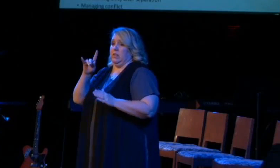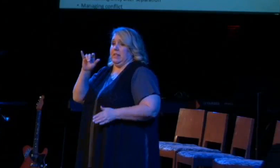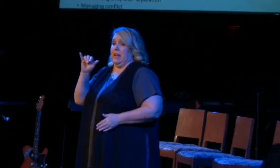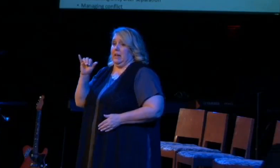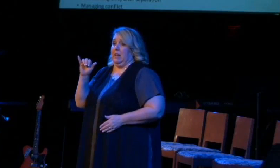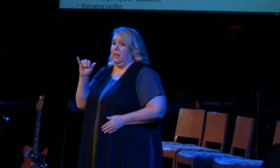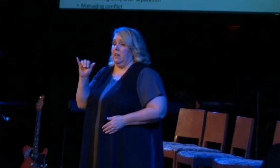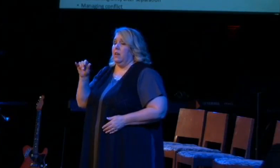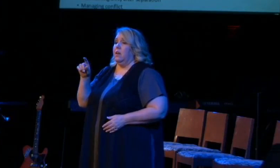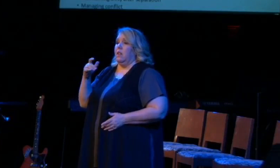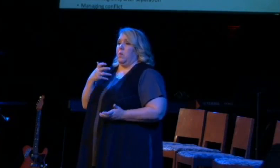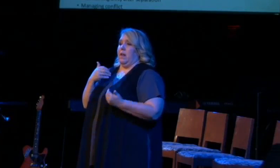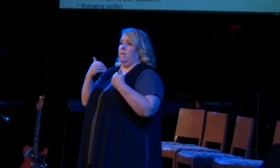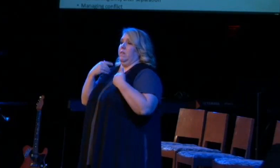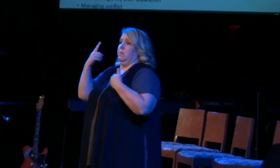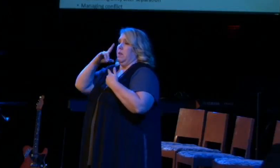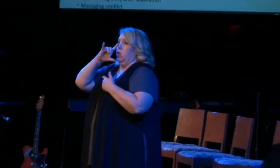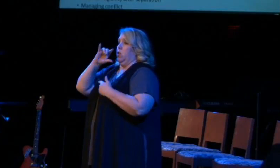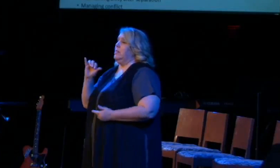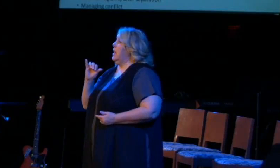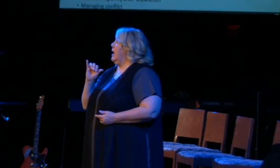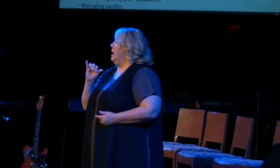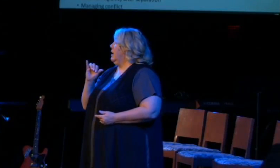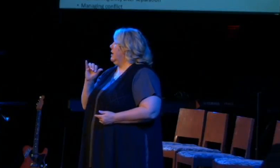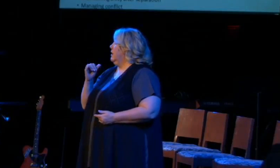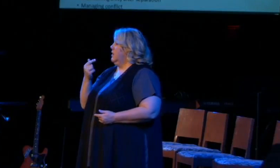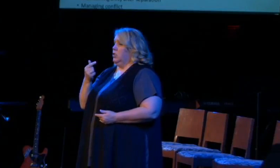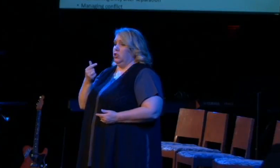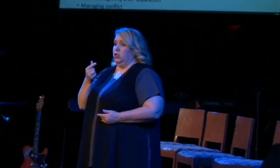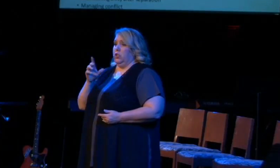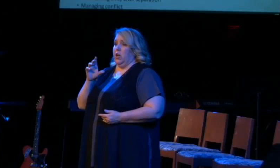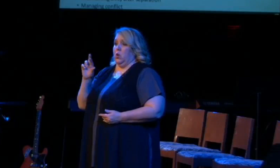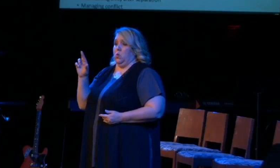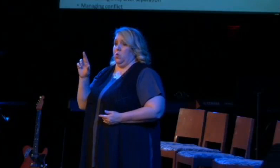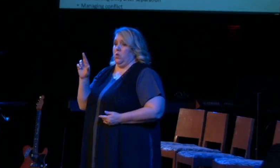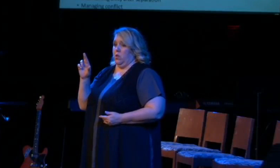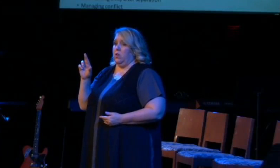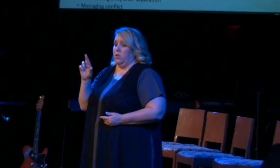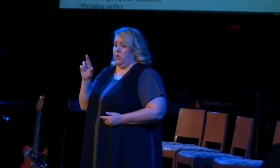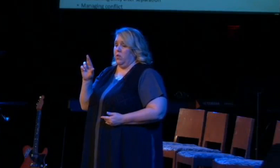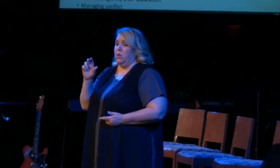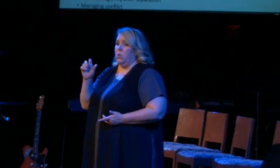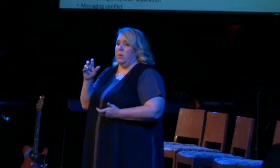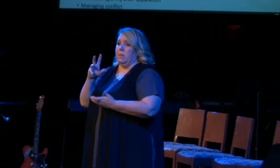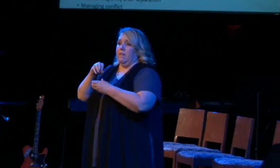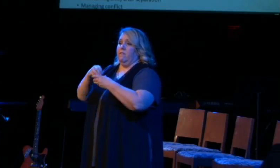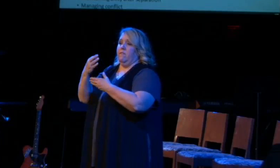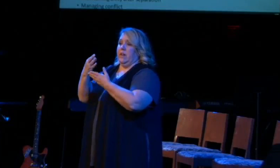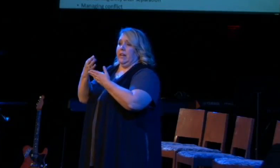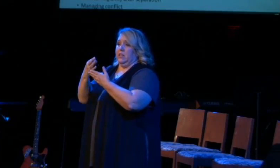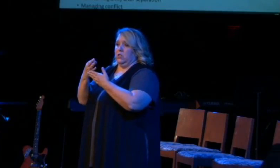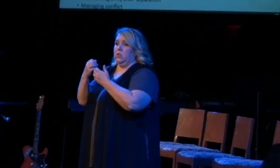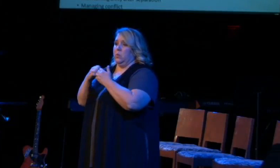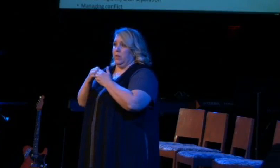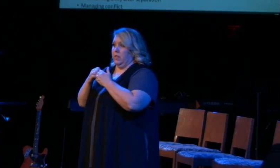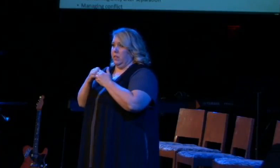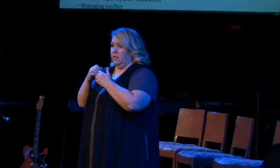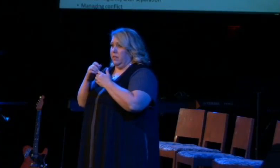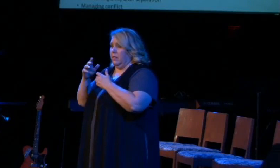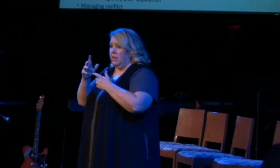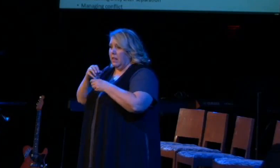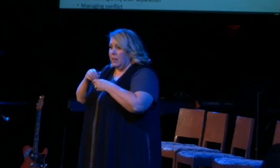Do they want to have something that looks like G-Corps or not? Do they want to be in financially with discipleship